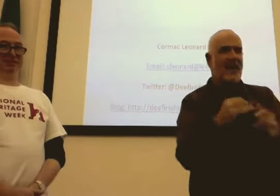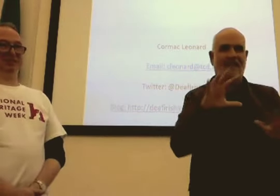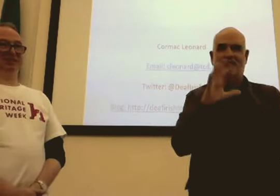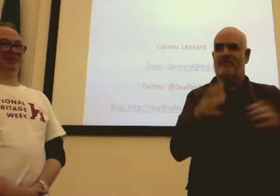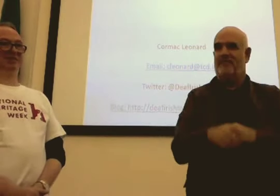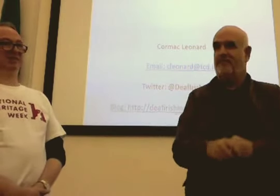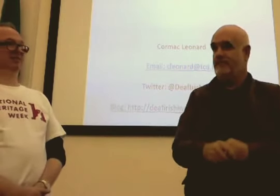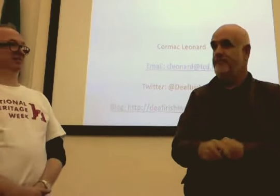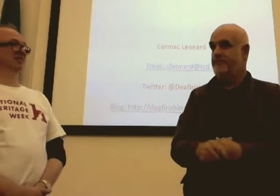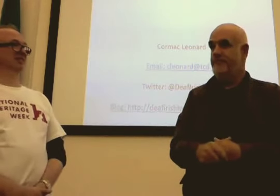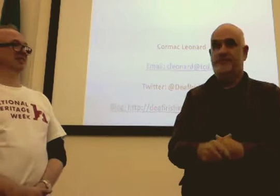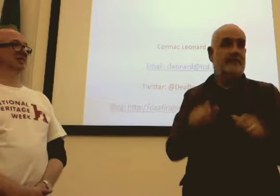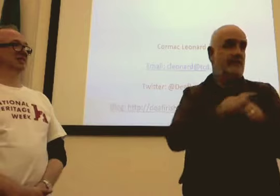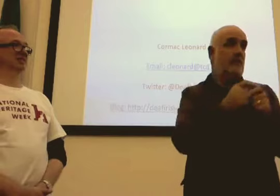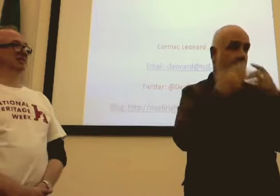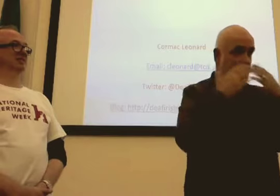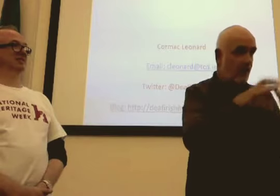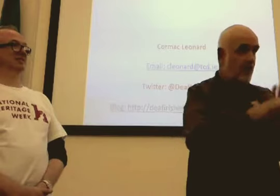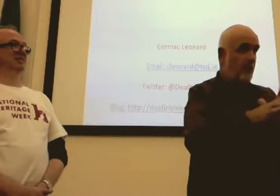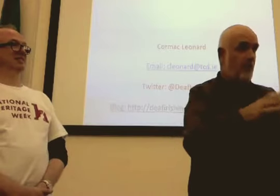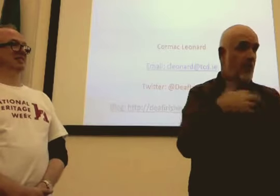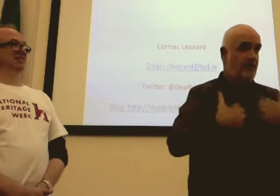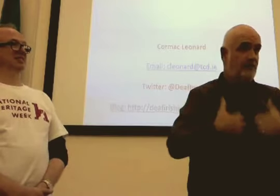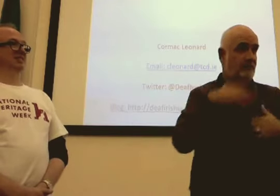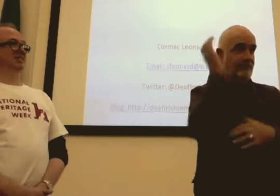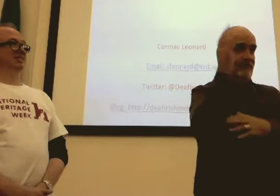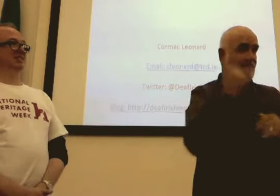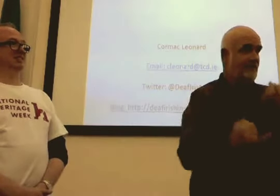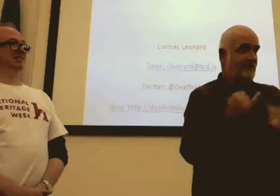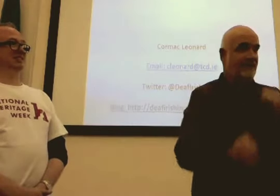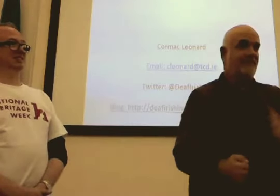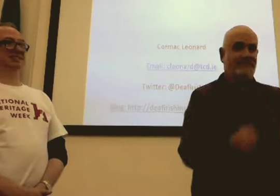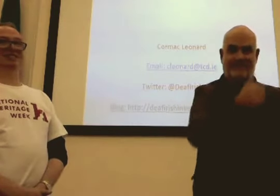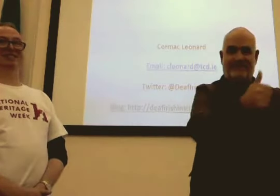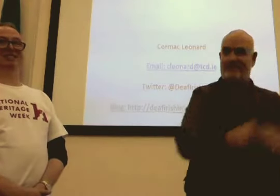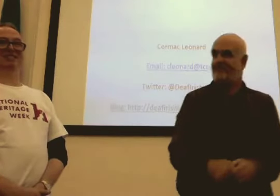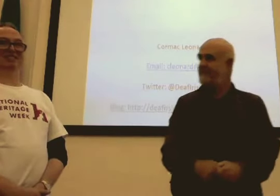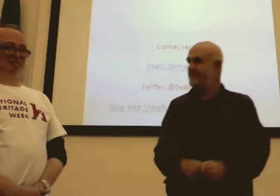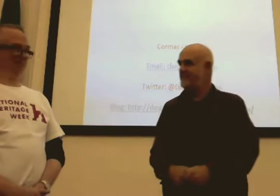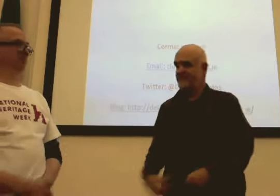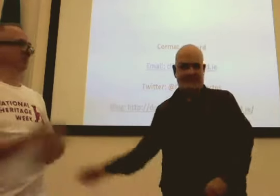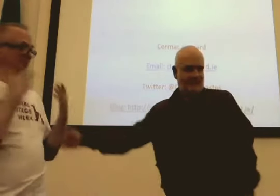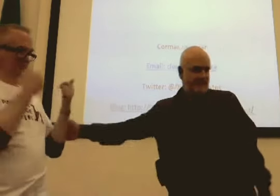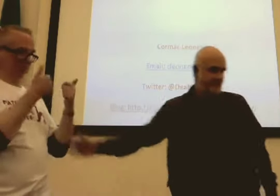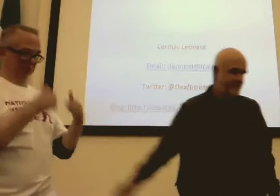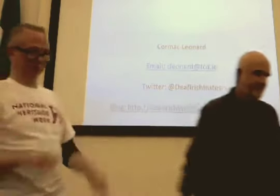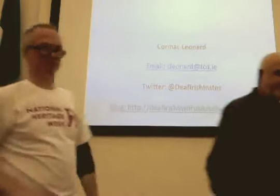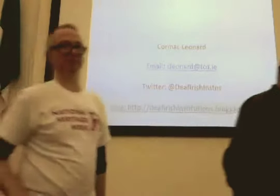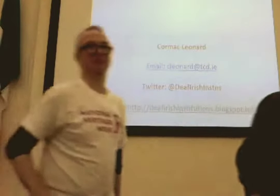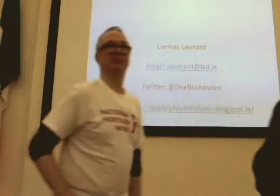that's running through my mind, but I wouldn't want to be quick to judge. But thank you very much for your interesting presentation and the details.